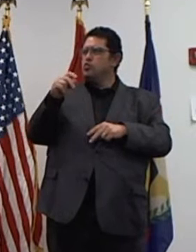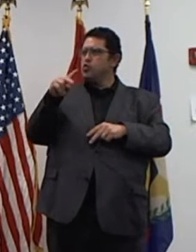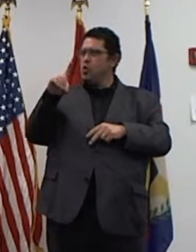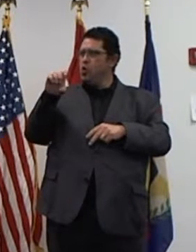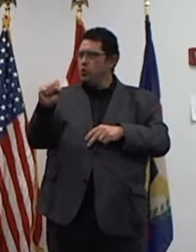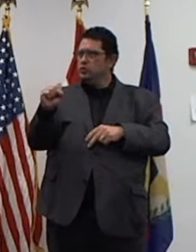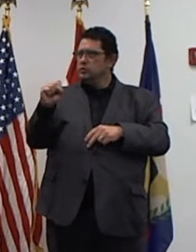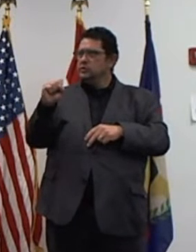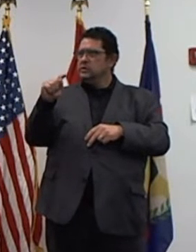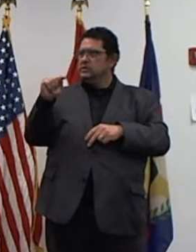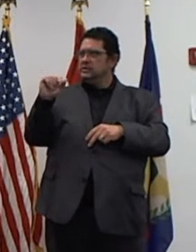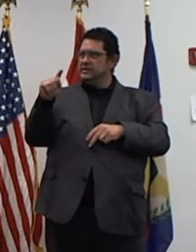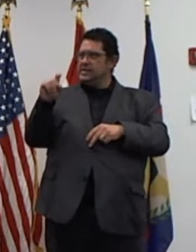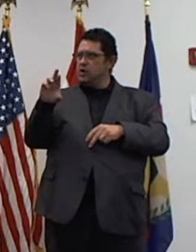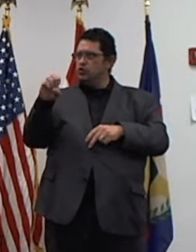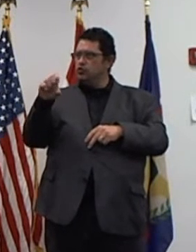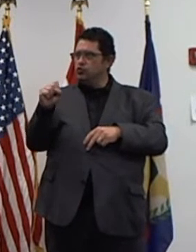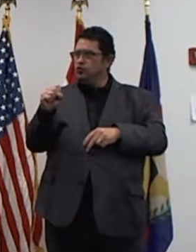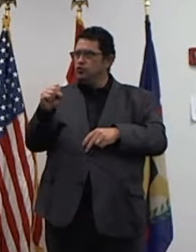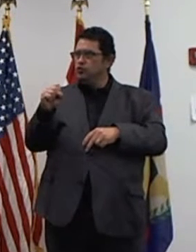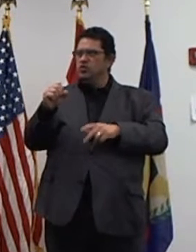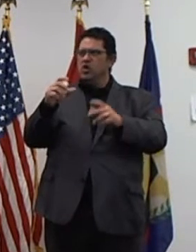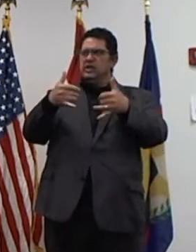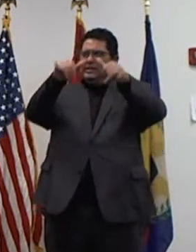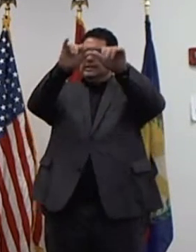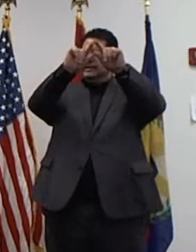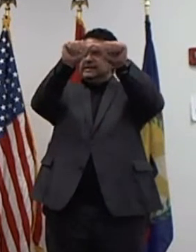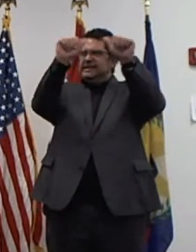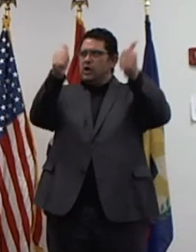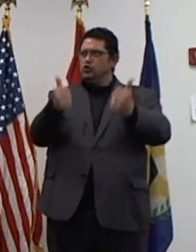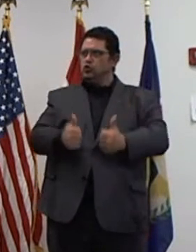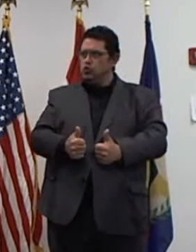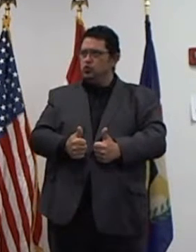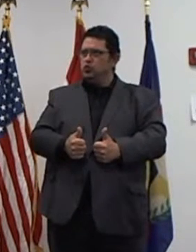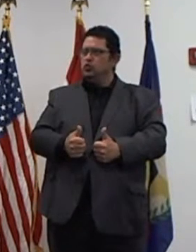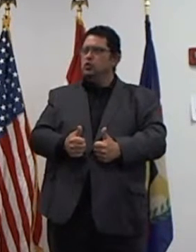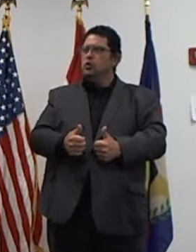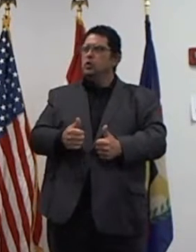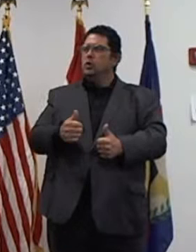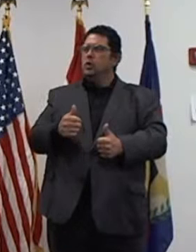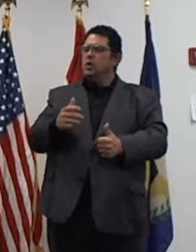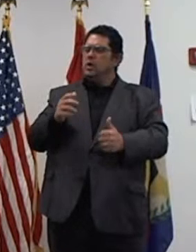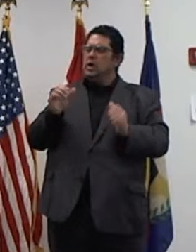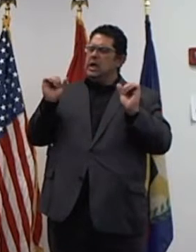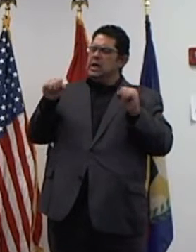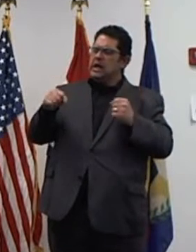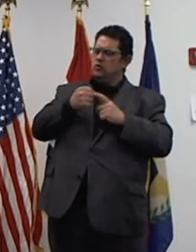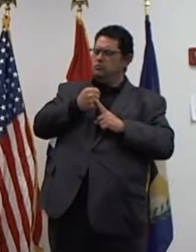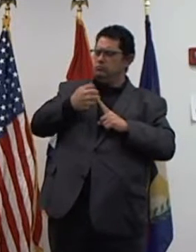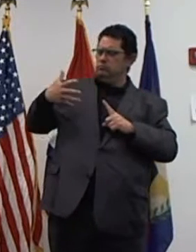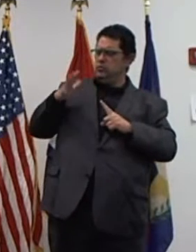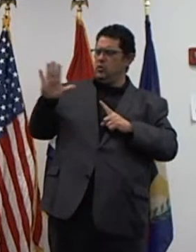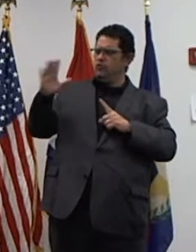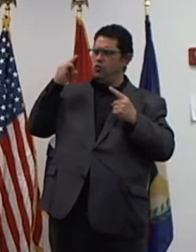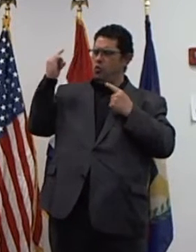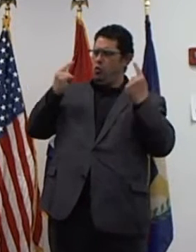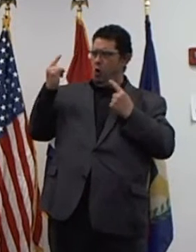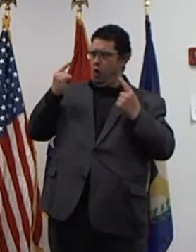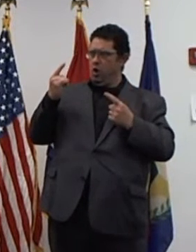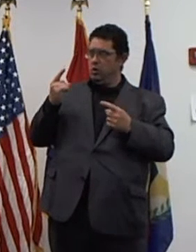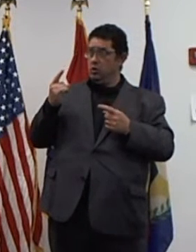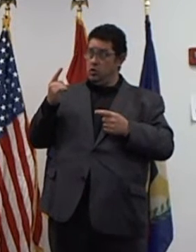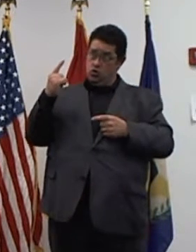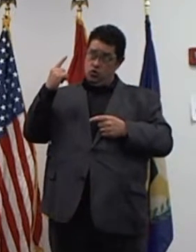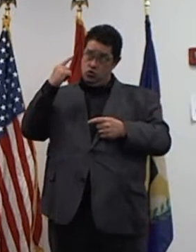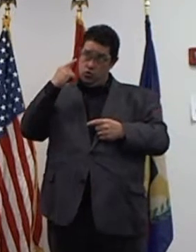like, in the wake of the Christopher Columbus statue coming down. Could you elaborate just what your thought process is there? Do you think that there are going